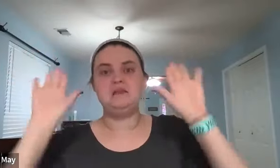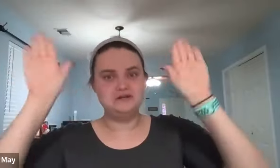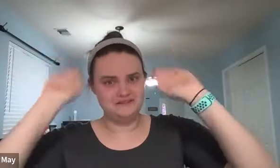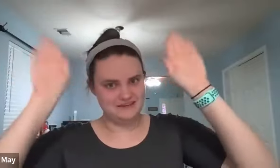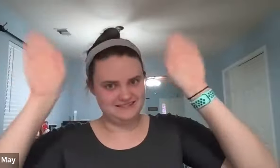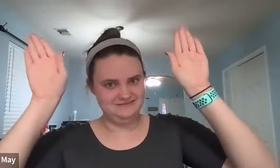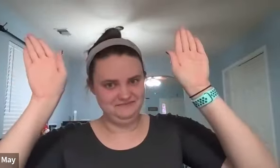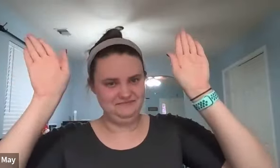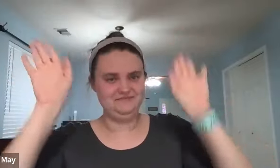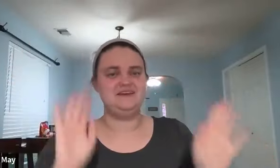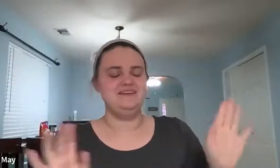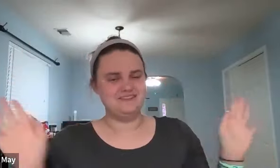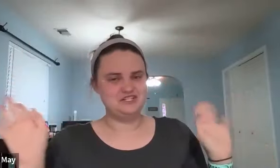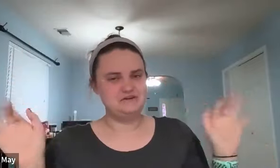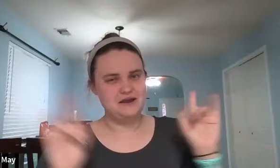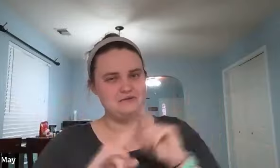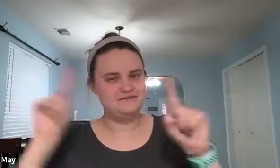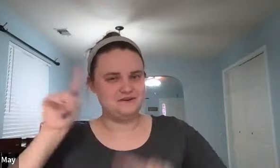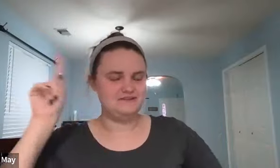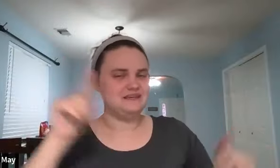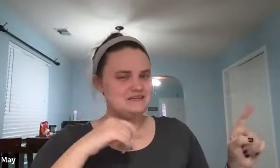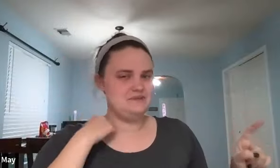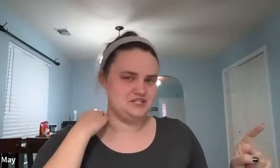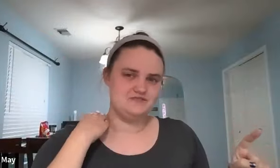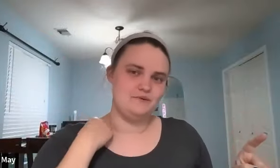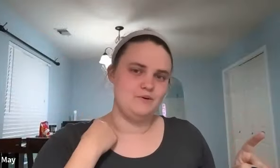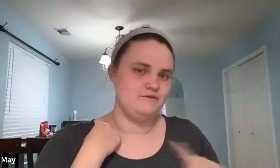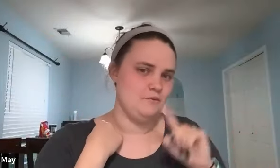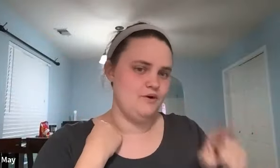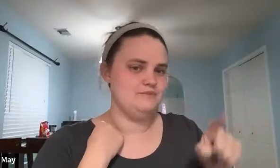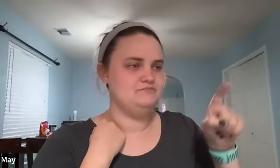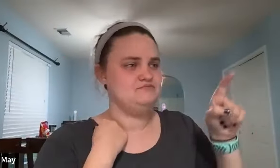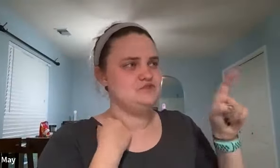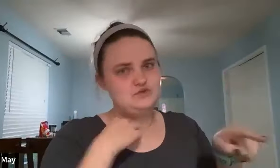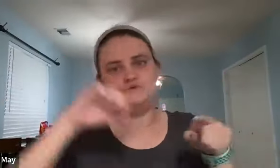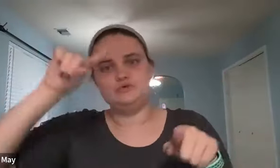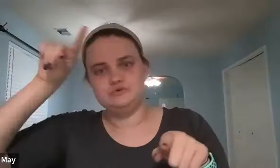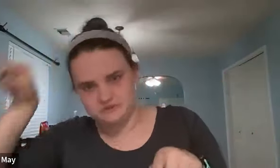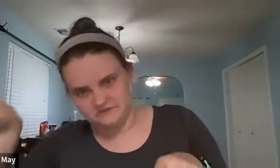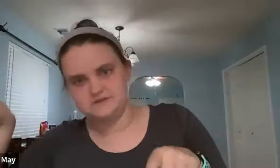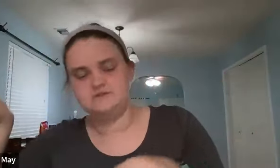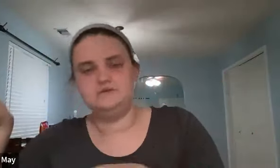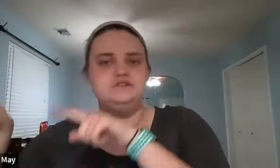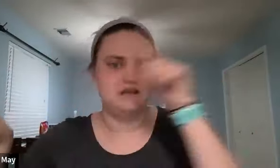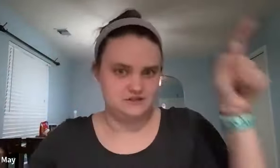learned this. It shows how different things can be just from going from one school to a different school to an